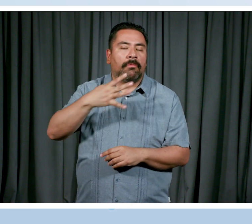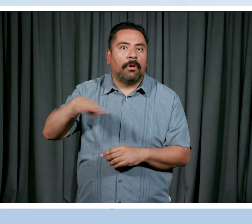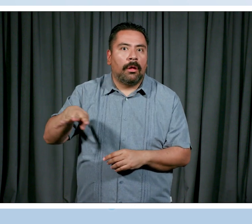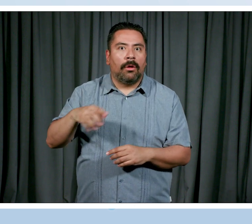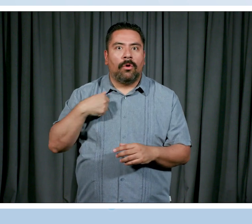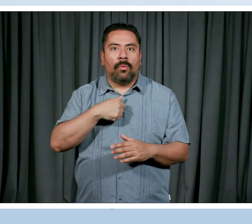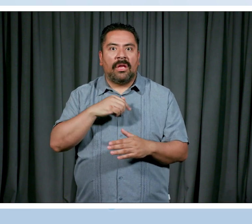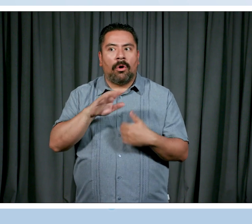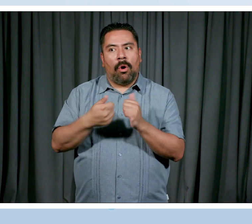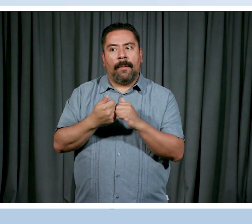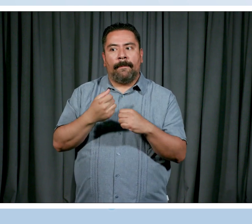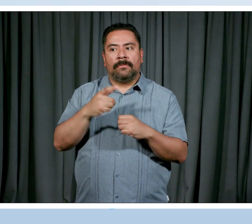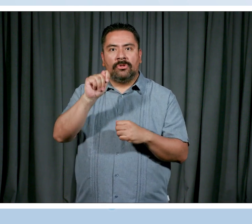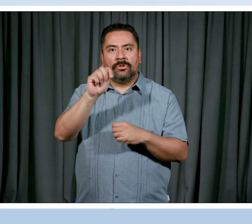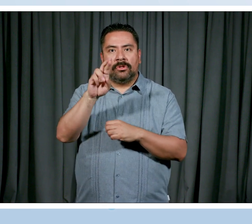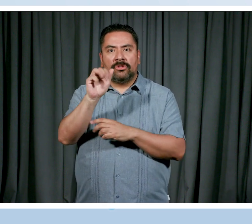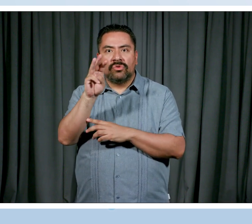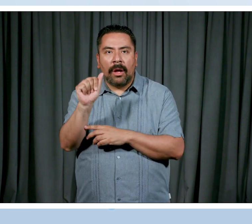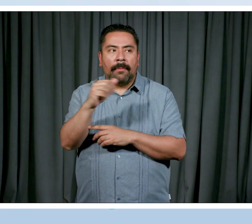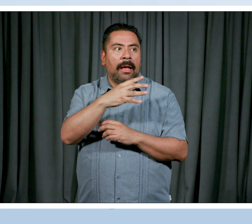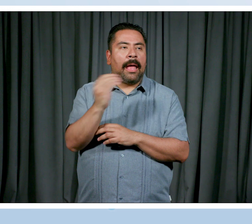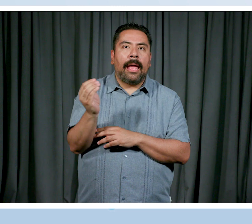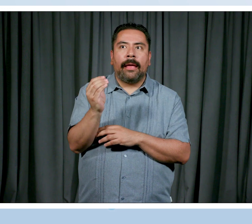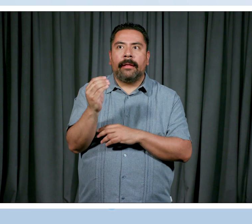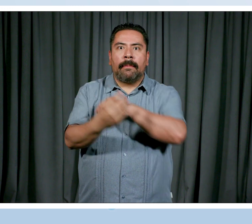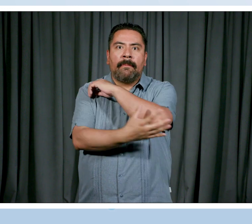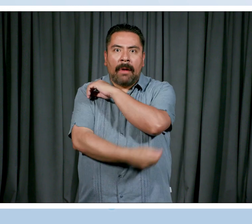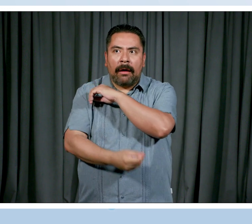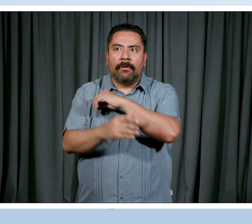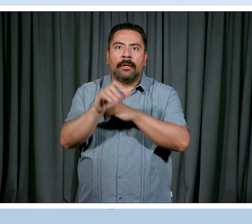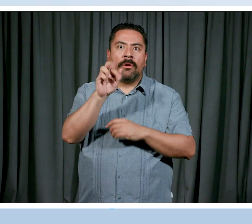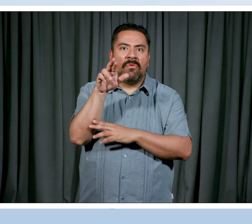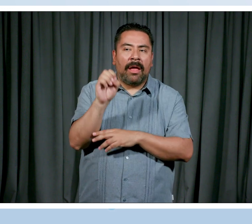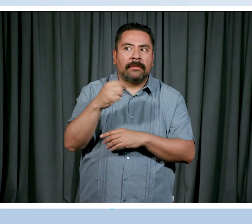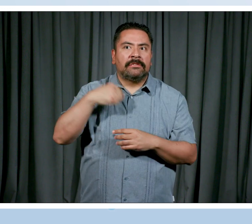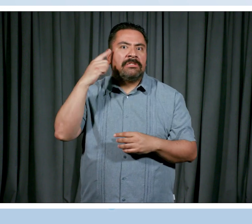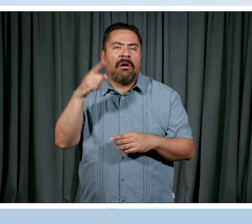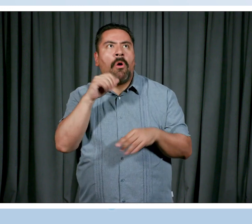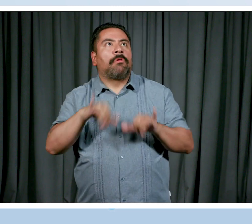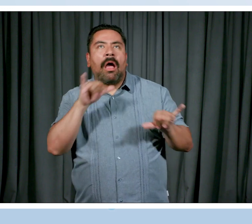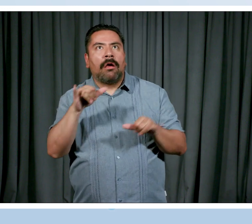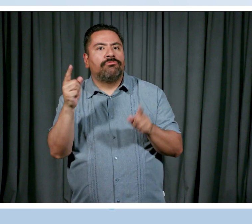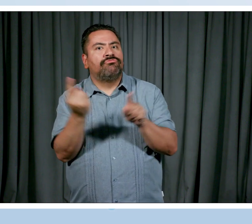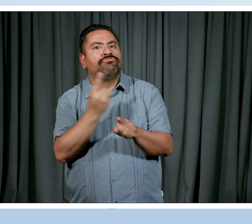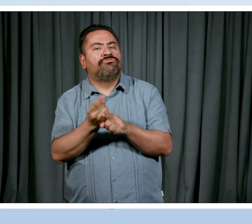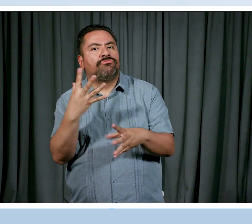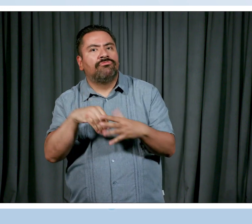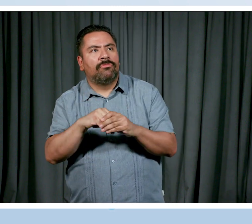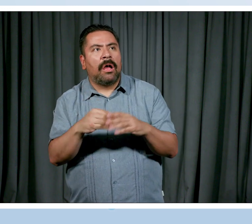all were pathologizing trauma and poverty and race. And I wanted to get back to a systems approach.